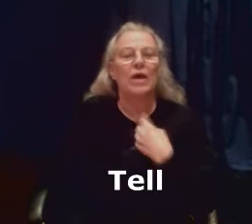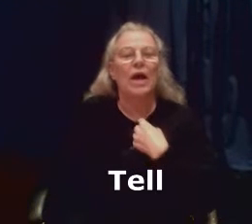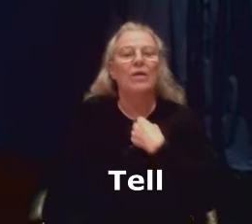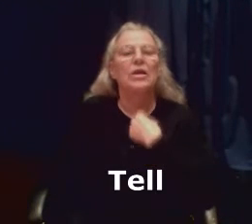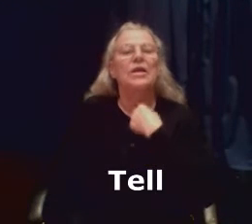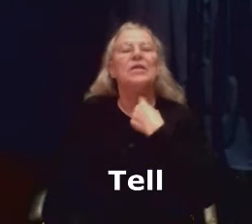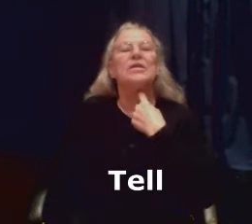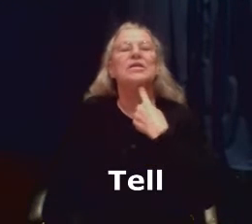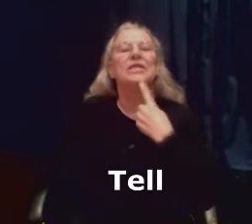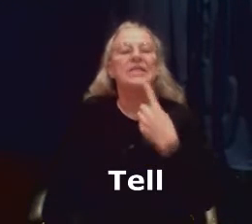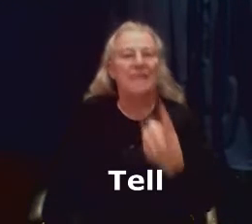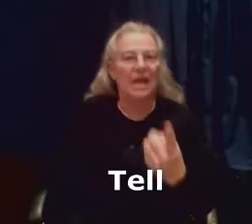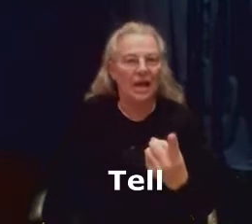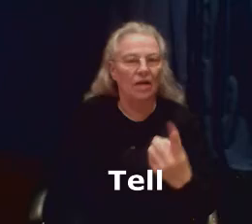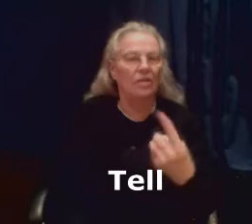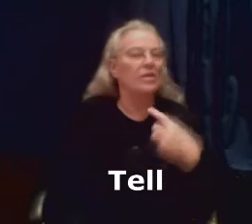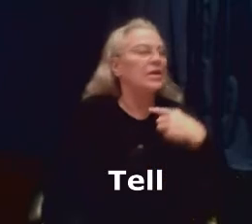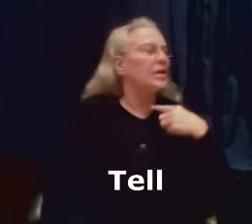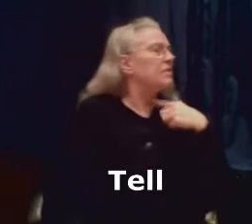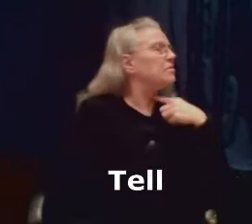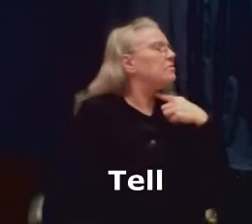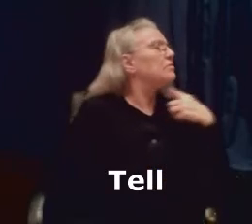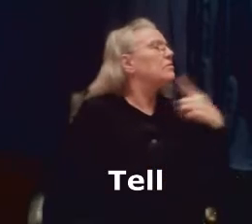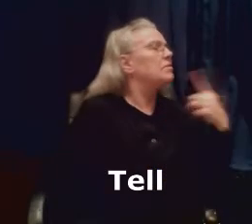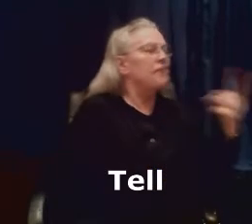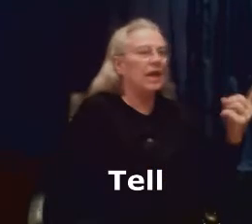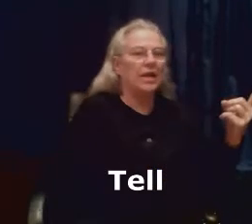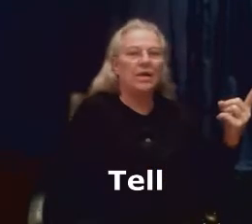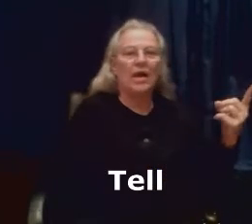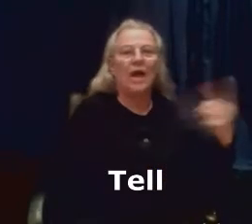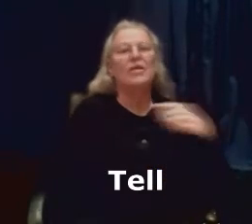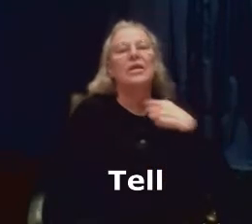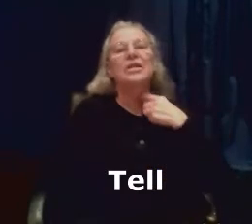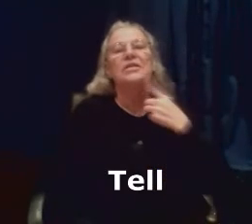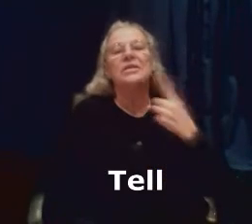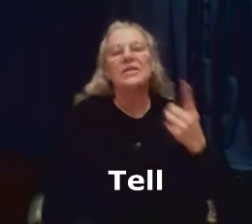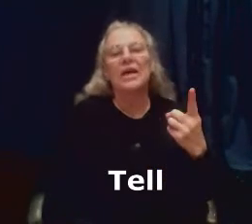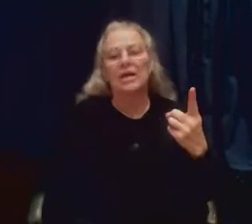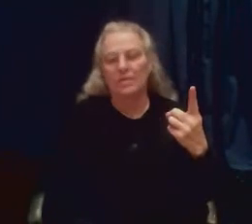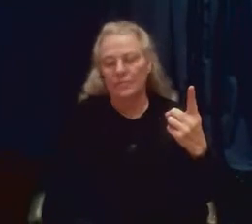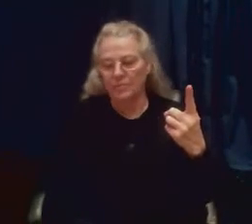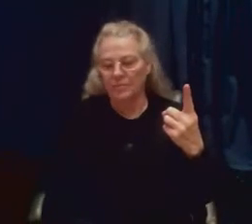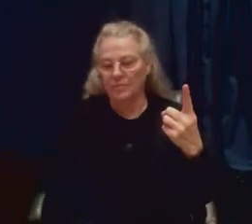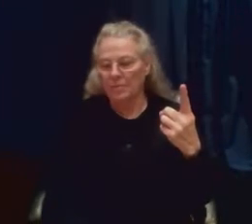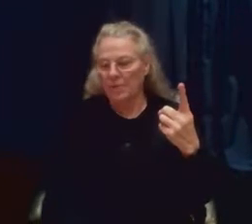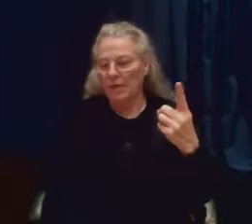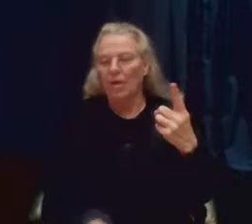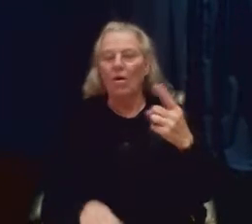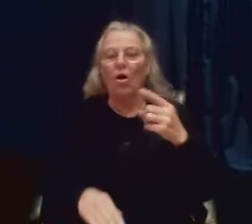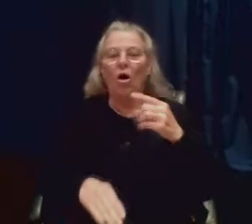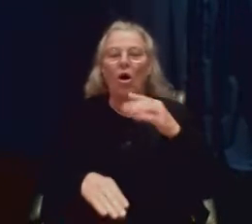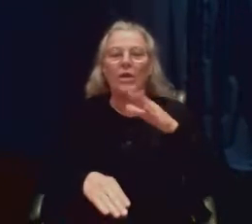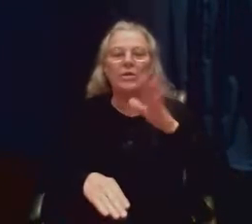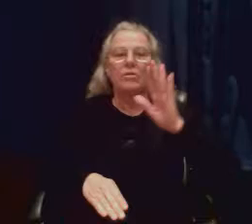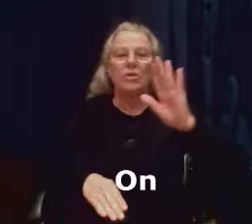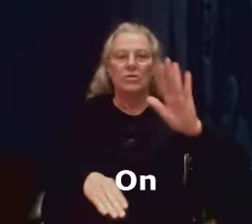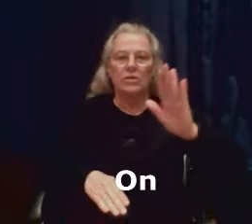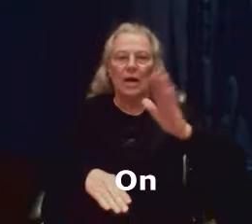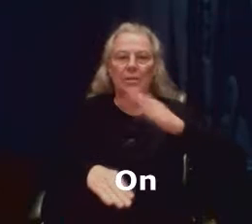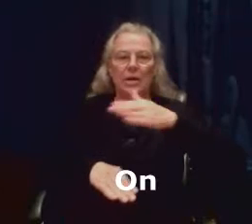out. Tell, it's taking it out. Tell. On, dominant